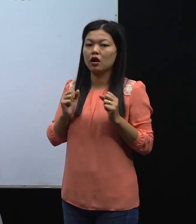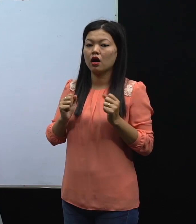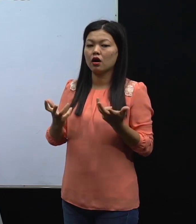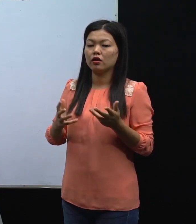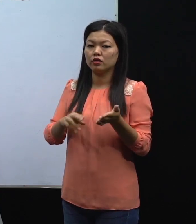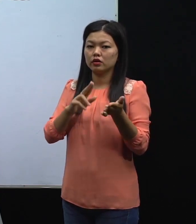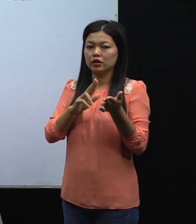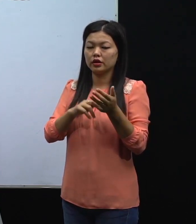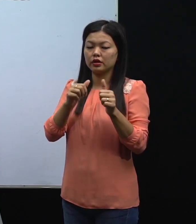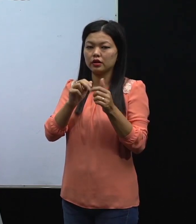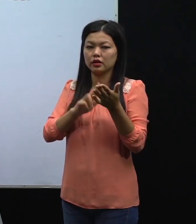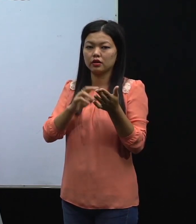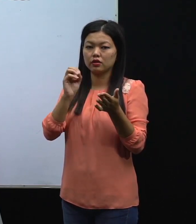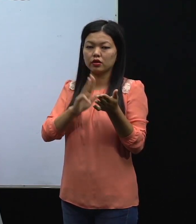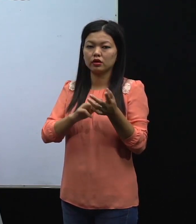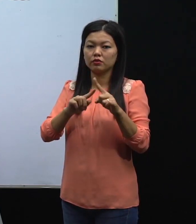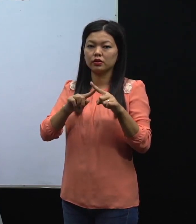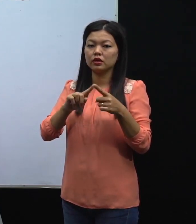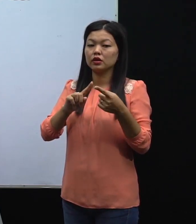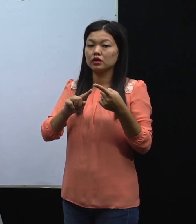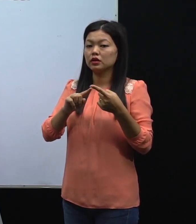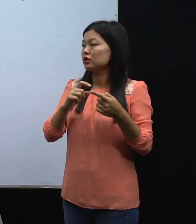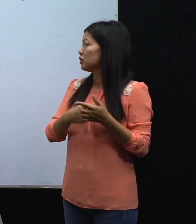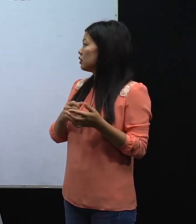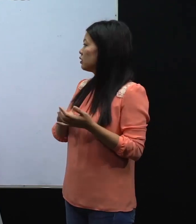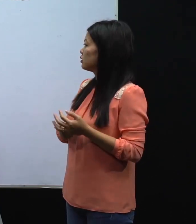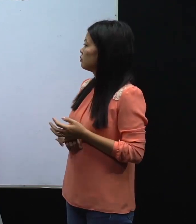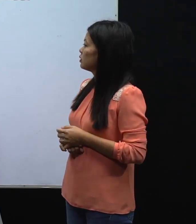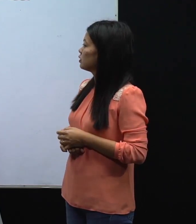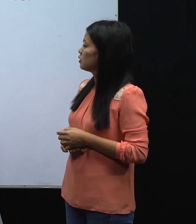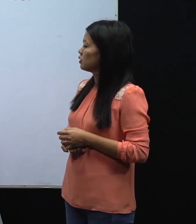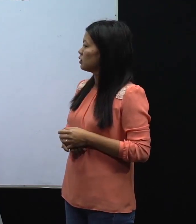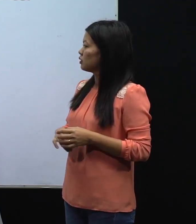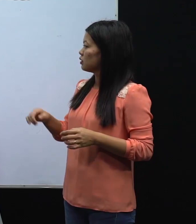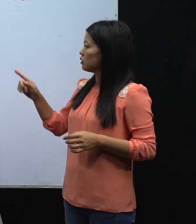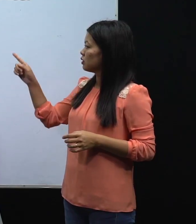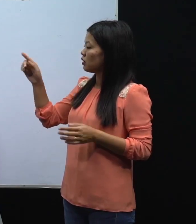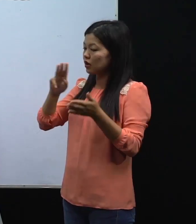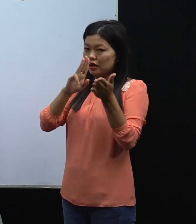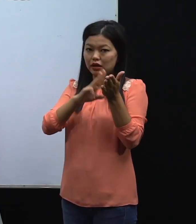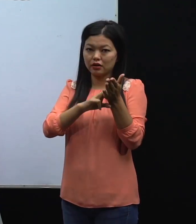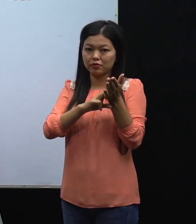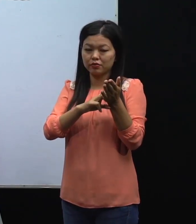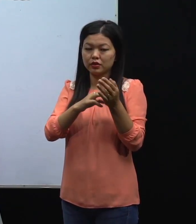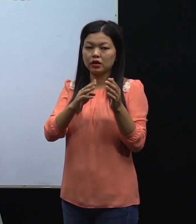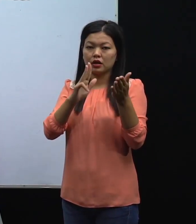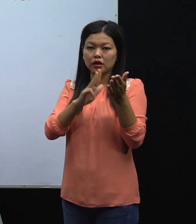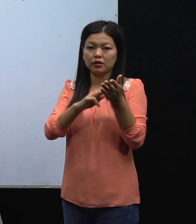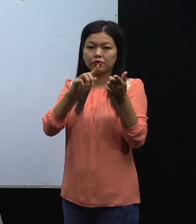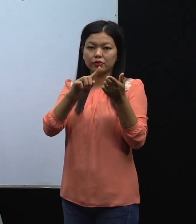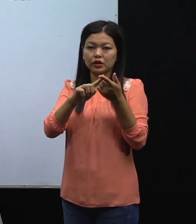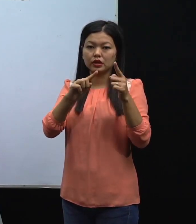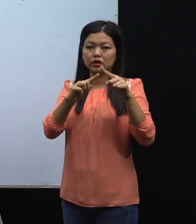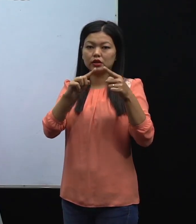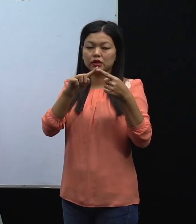nanometer, for meter we write m, right? So for nanometer we represent by